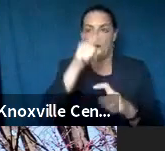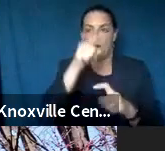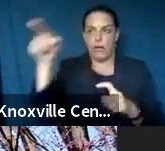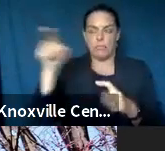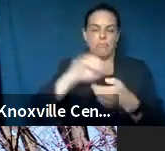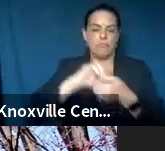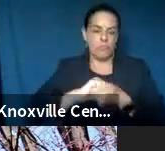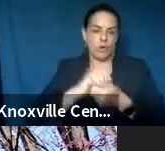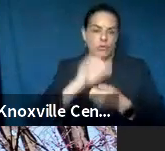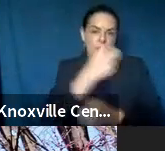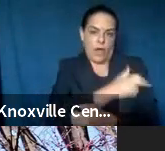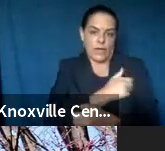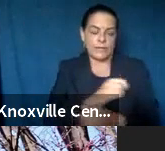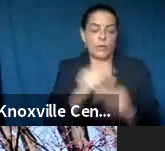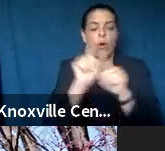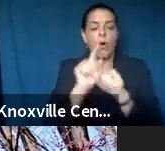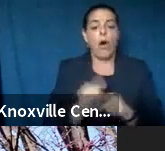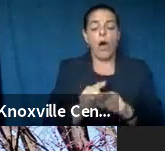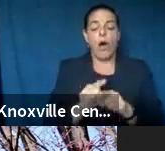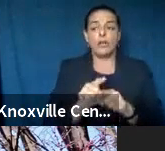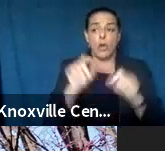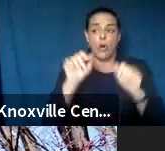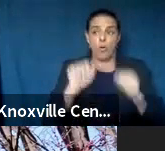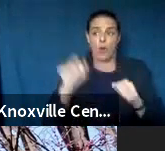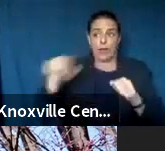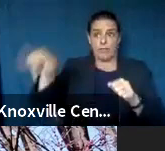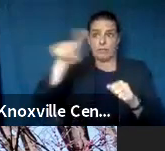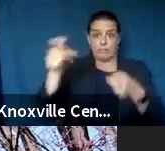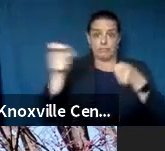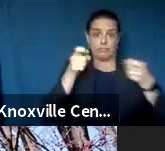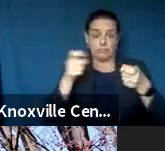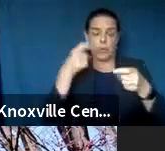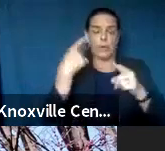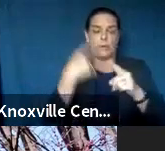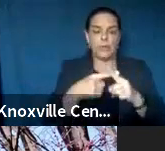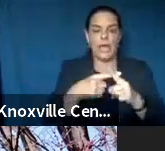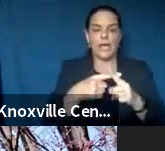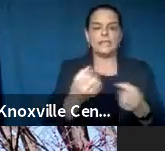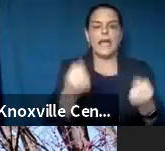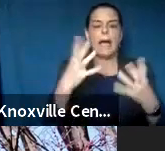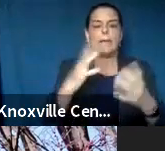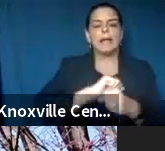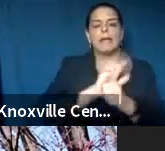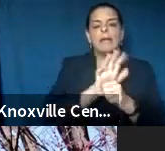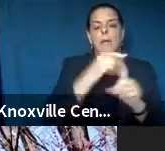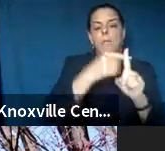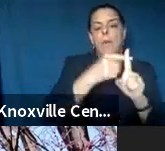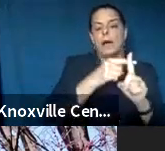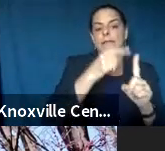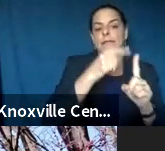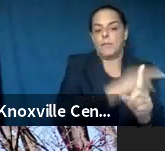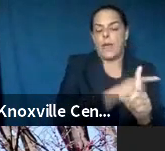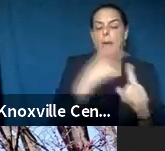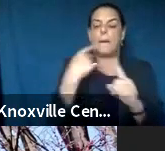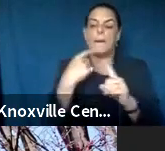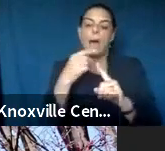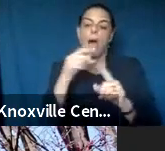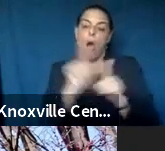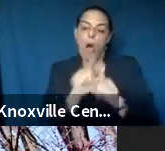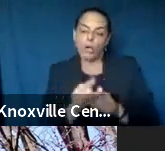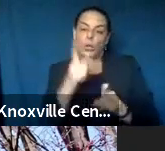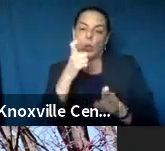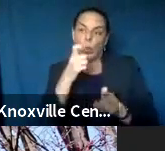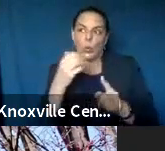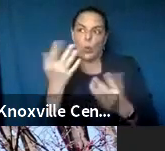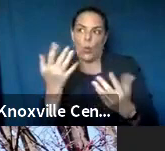the additional surge capacity for these categories, as well as the COVID positive patients and the patients with pending test results in the